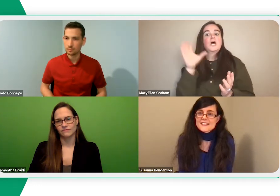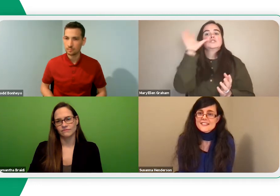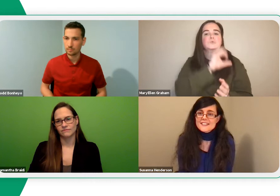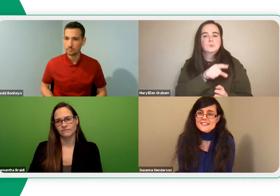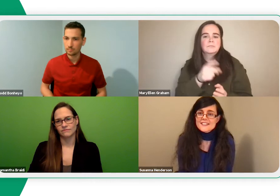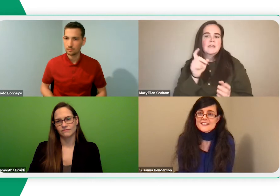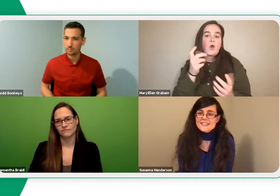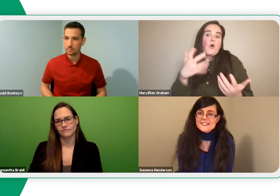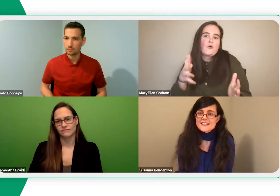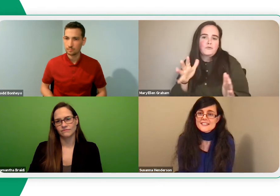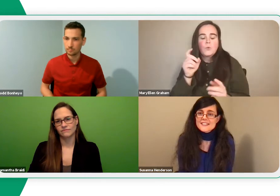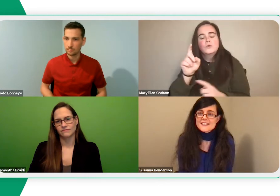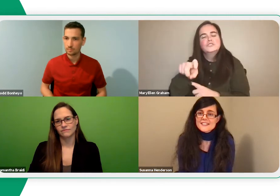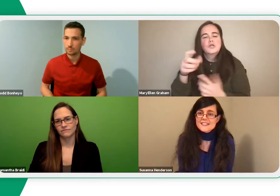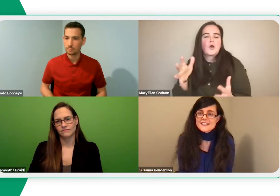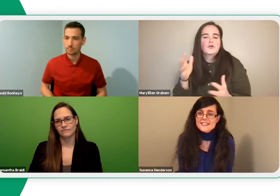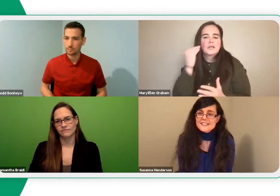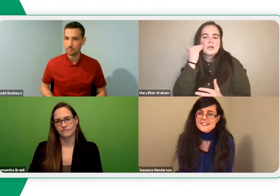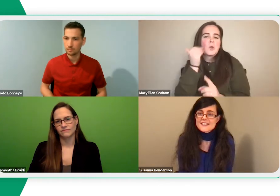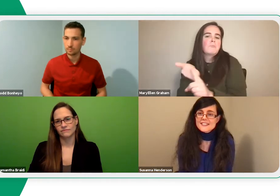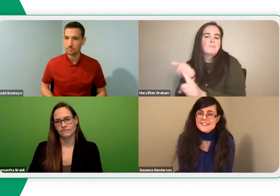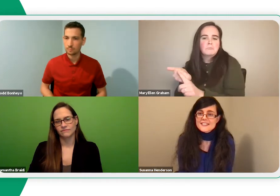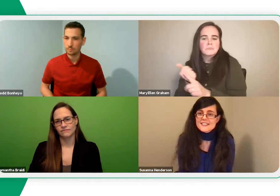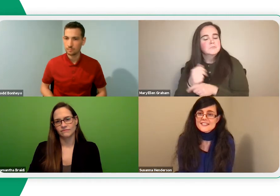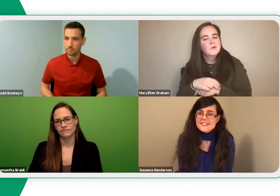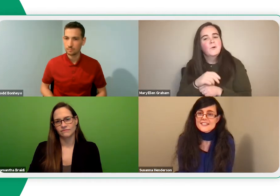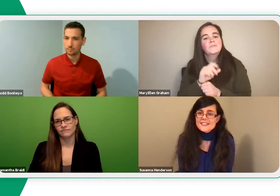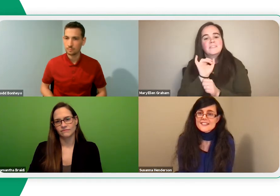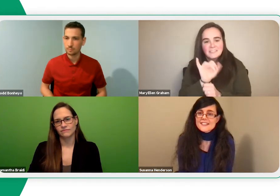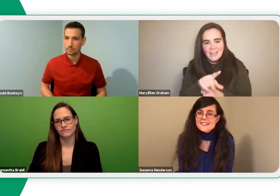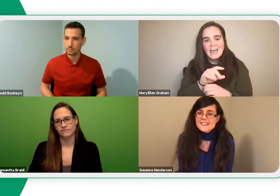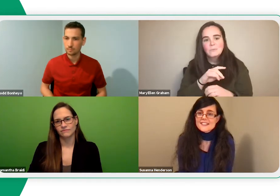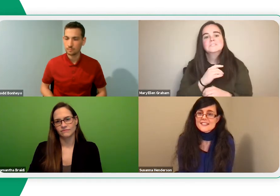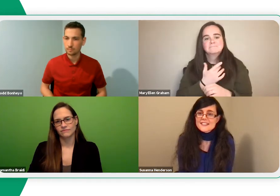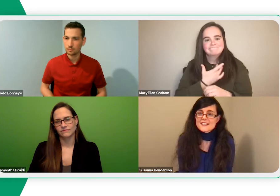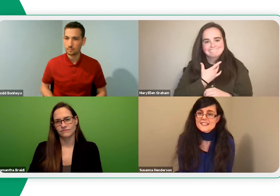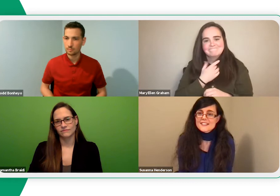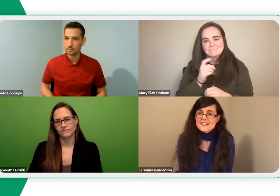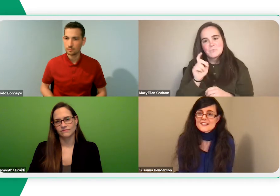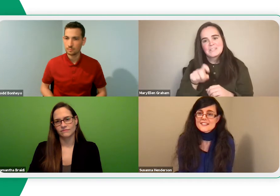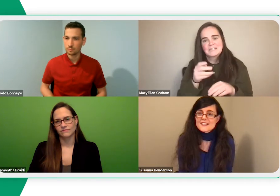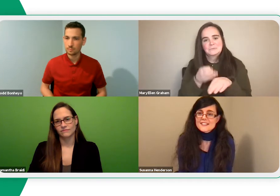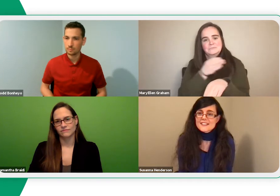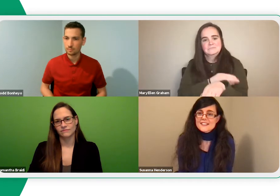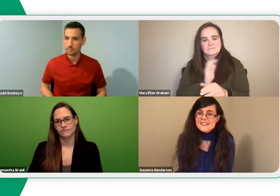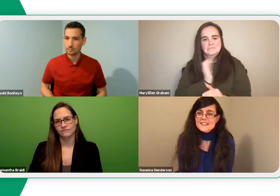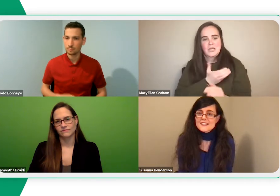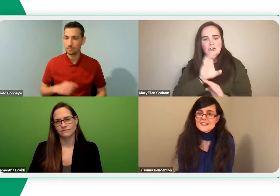can see, as evidenced by the number of failures, I think folks assume that people just